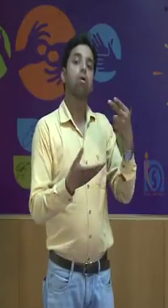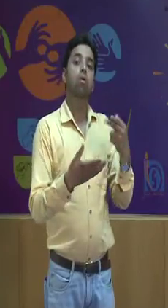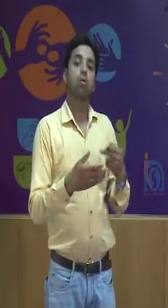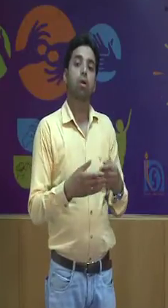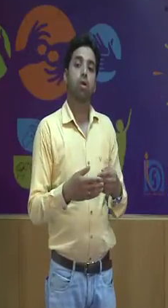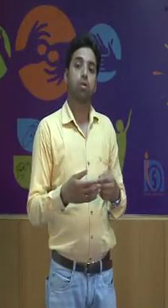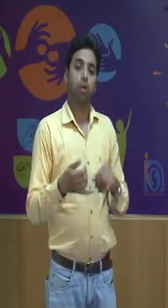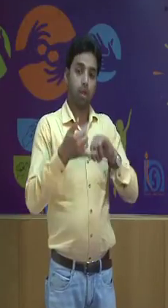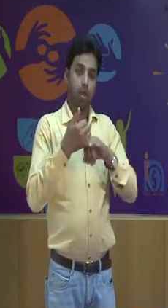slavery.